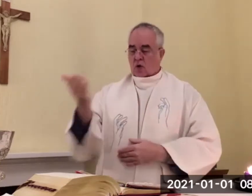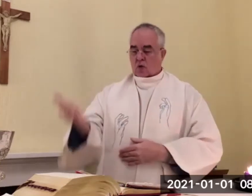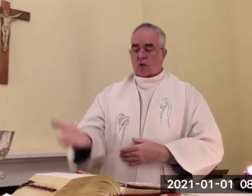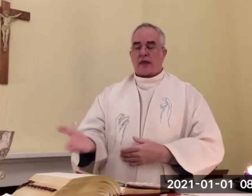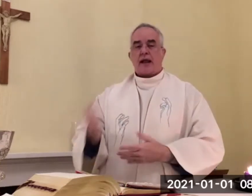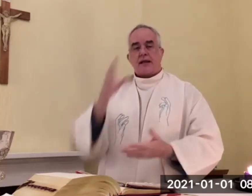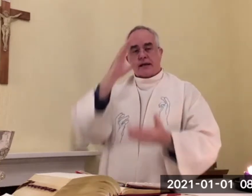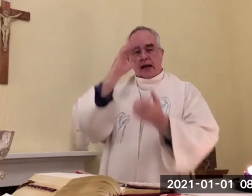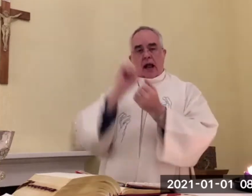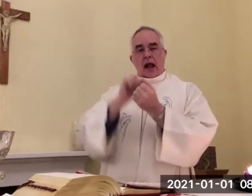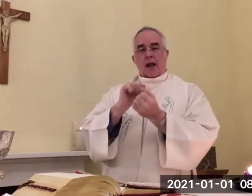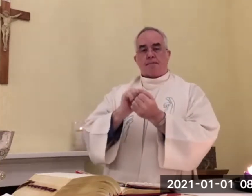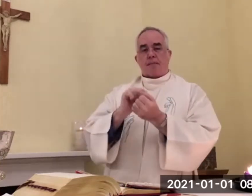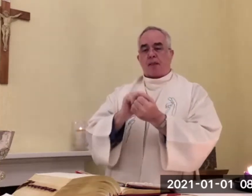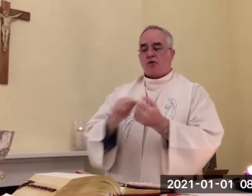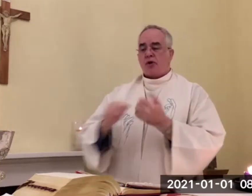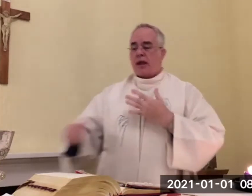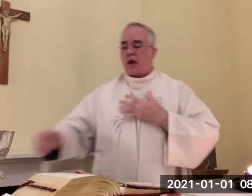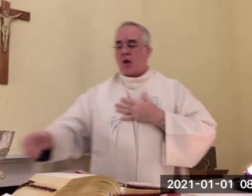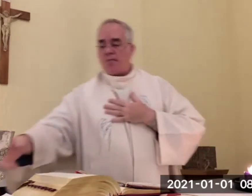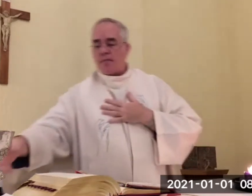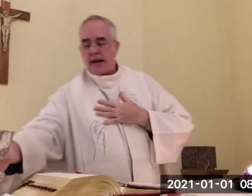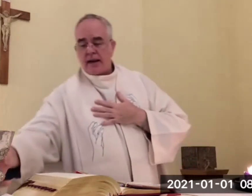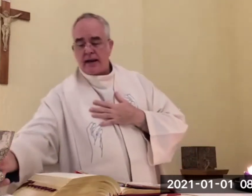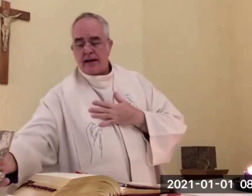Do this in memory of me."